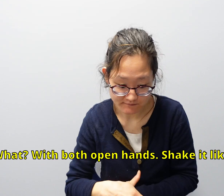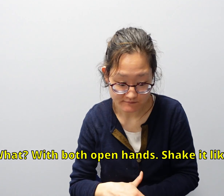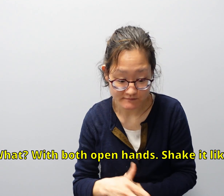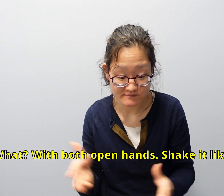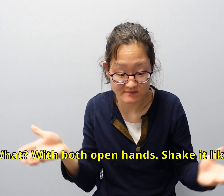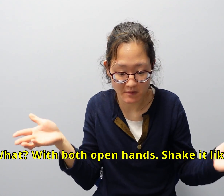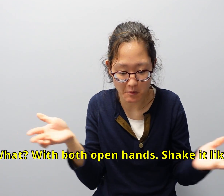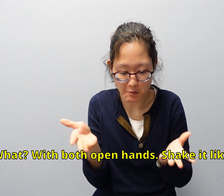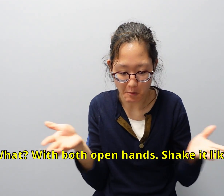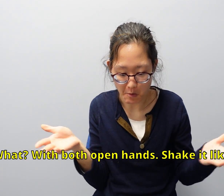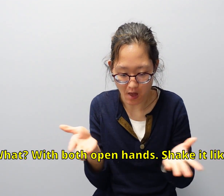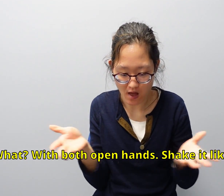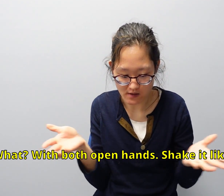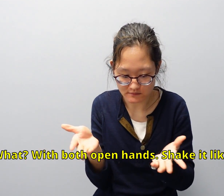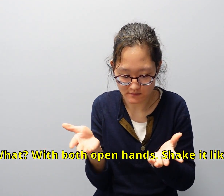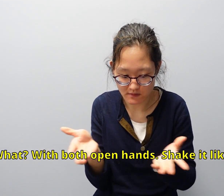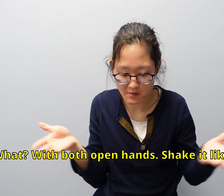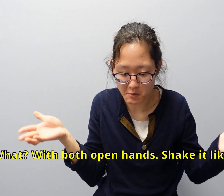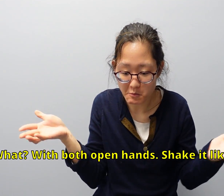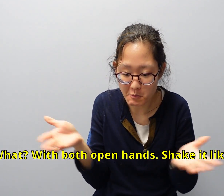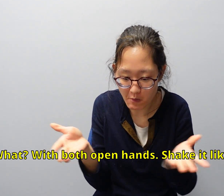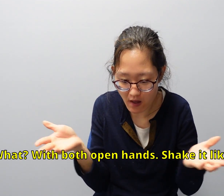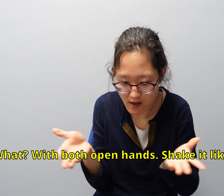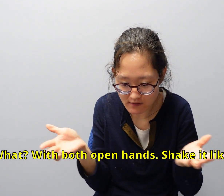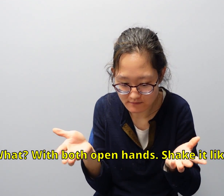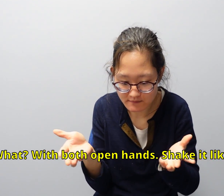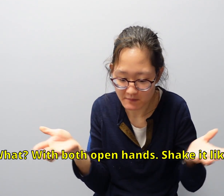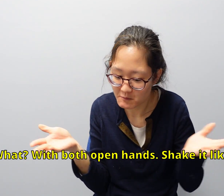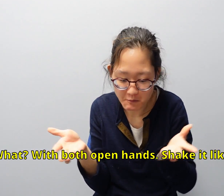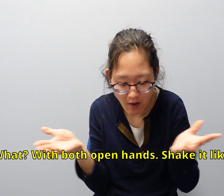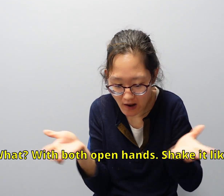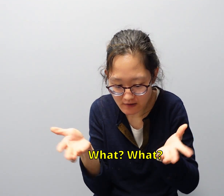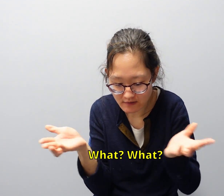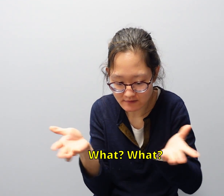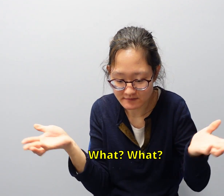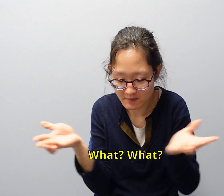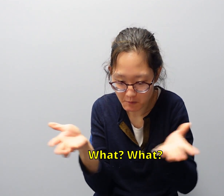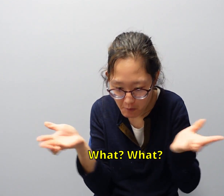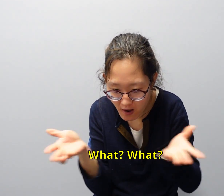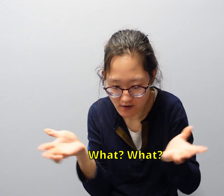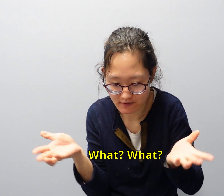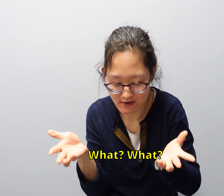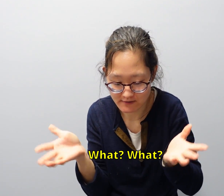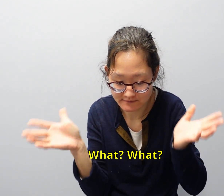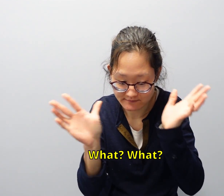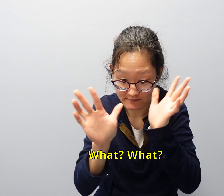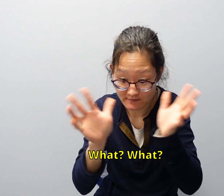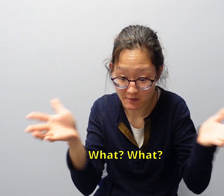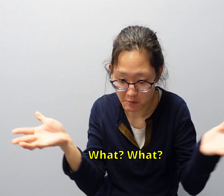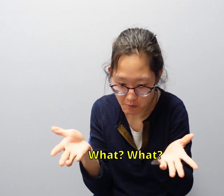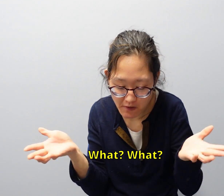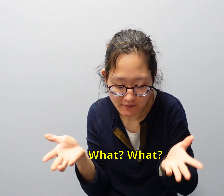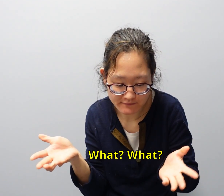What? With open hands, shake it like this. What? What?